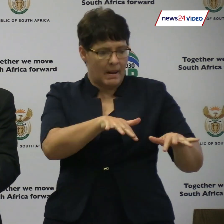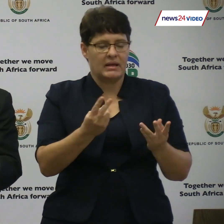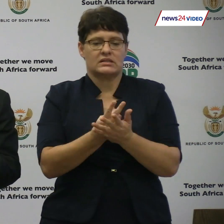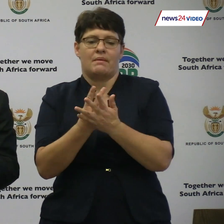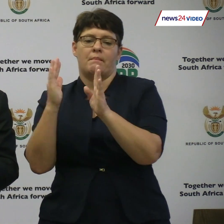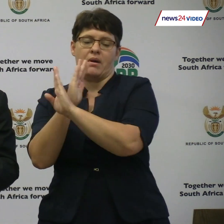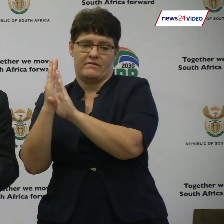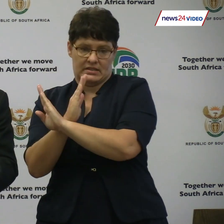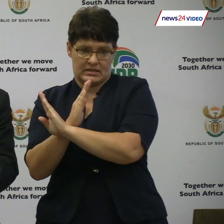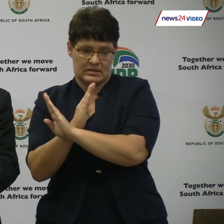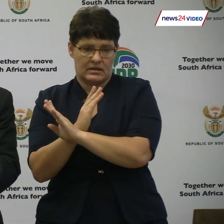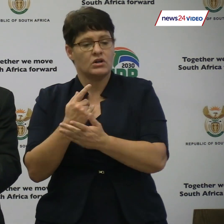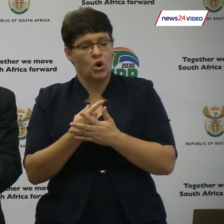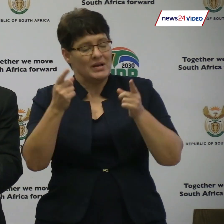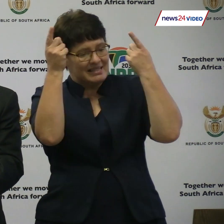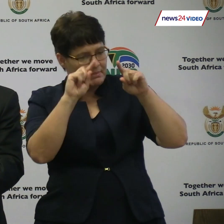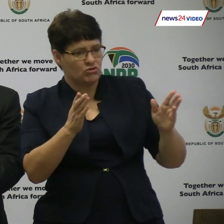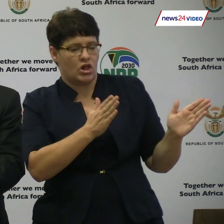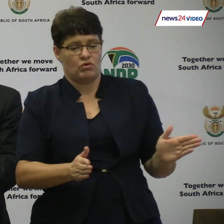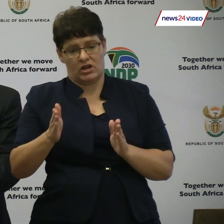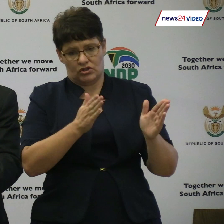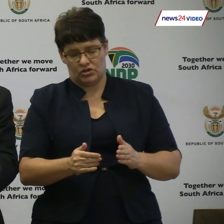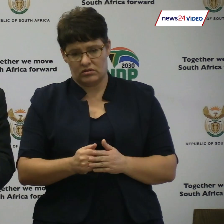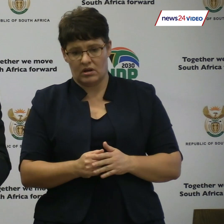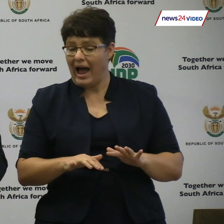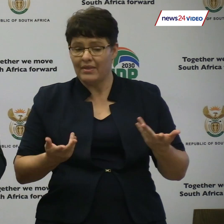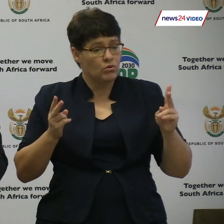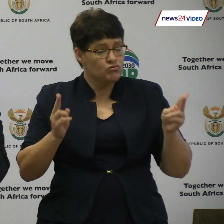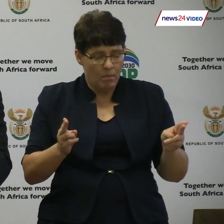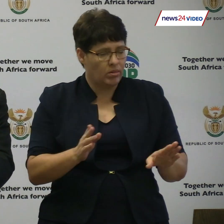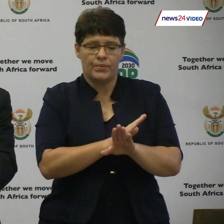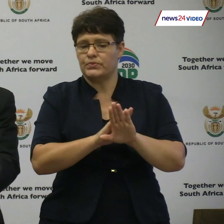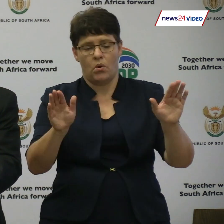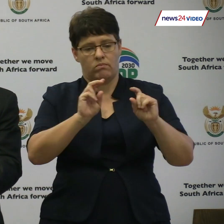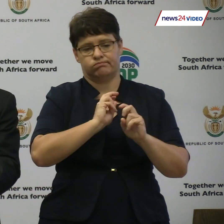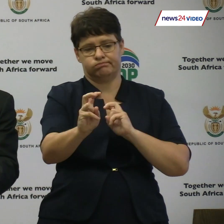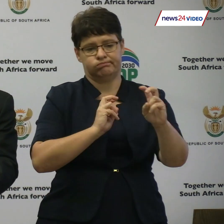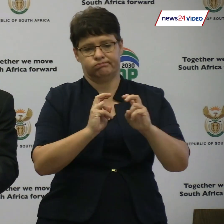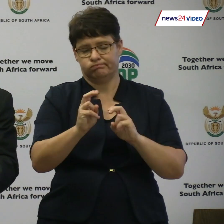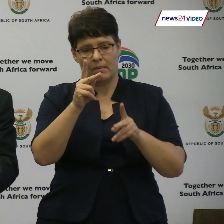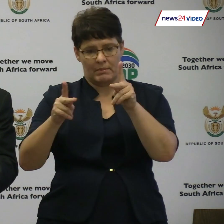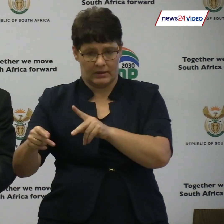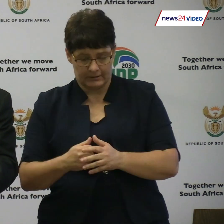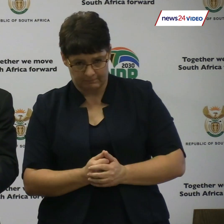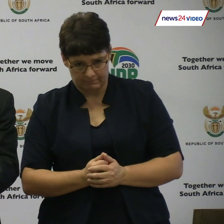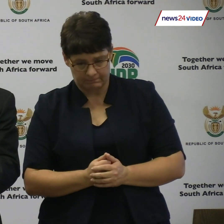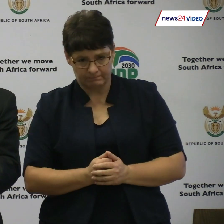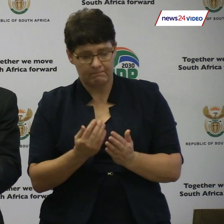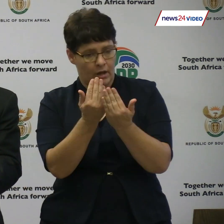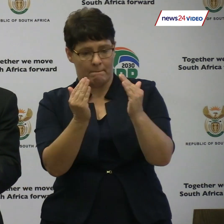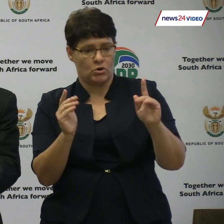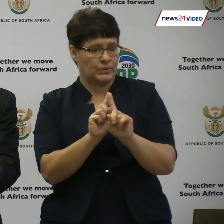private. So it will be a special arrangement. Otherwise, ordinarily, there will be no movement of people around our